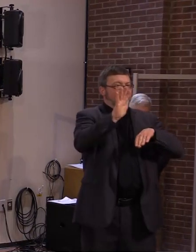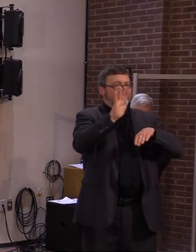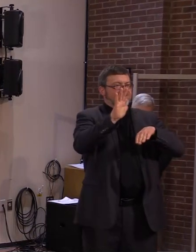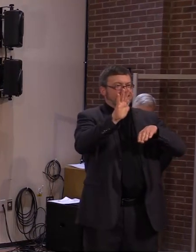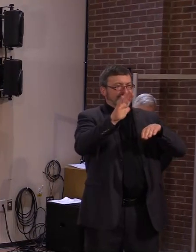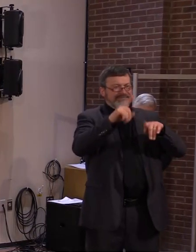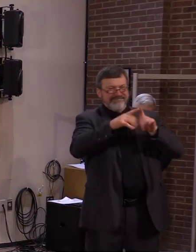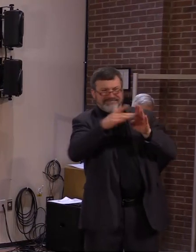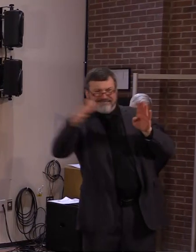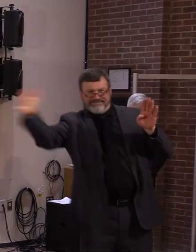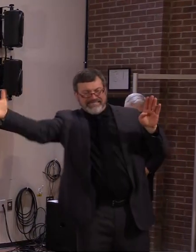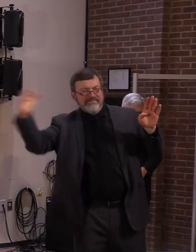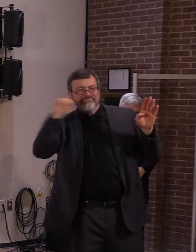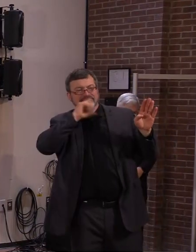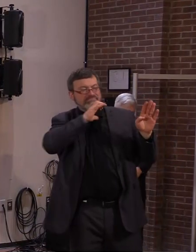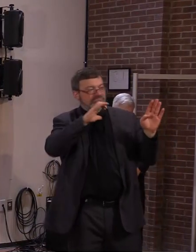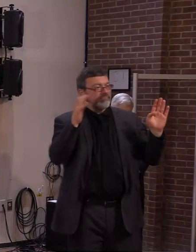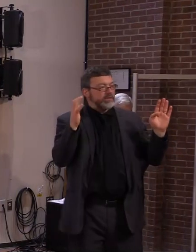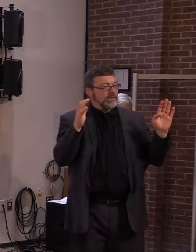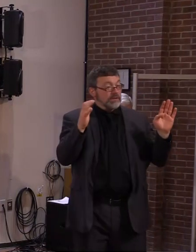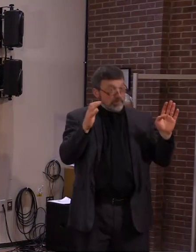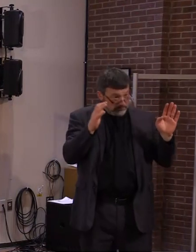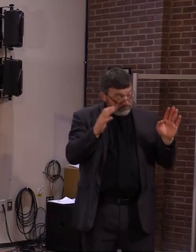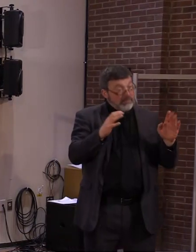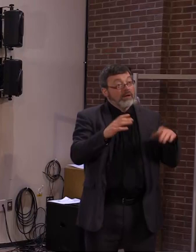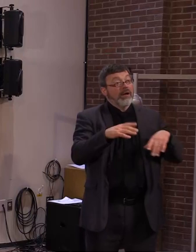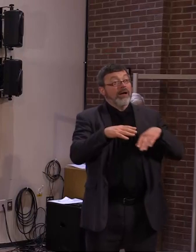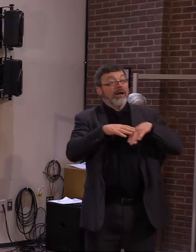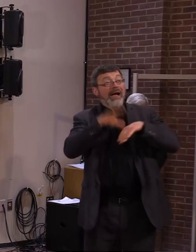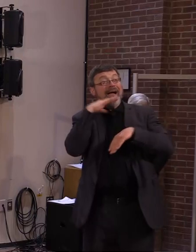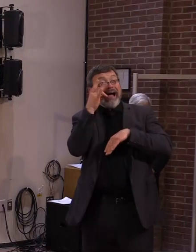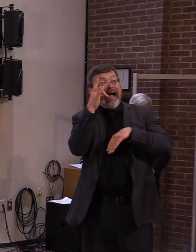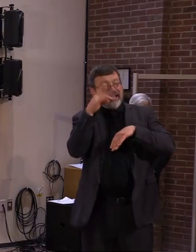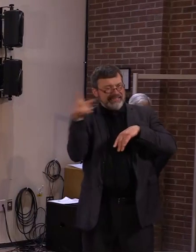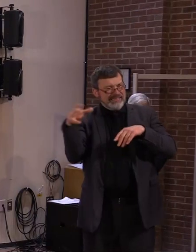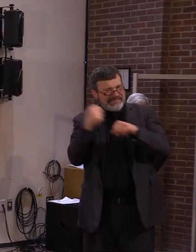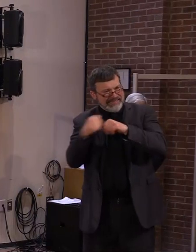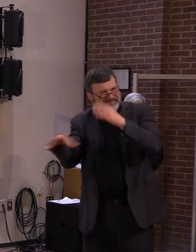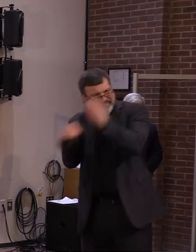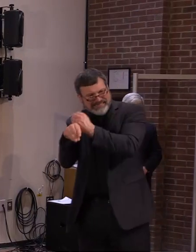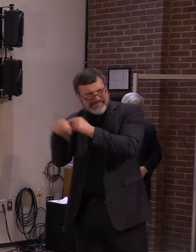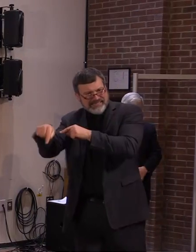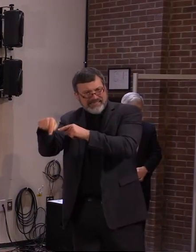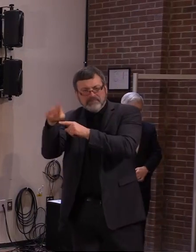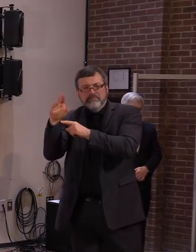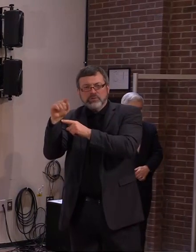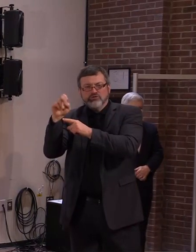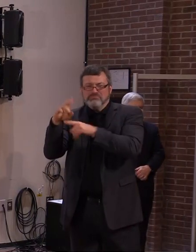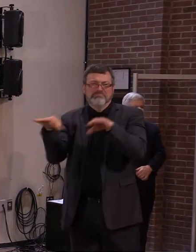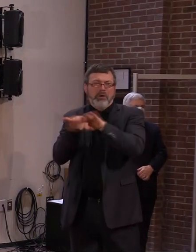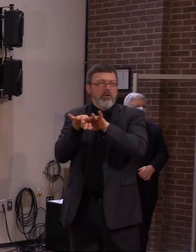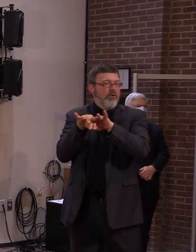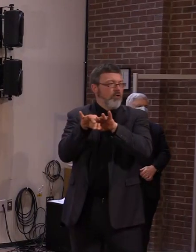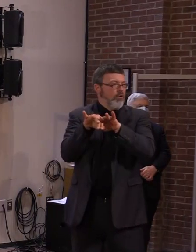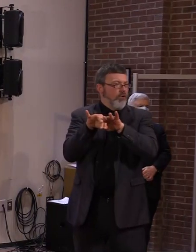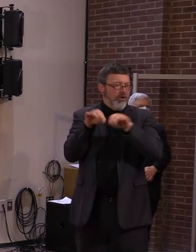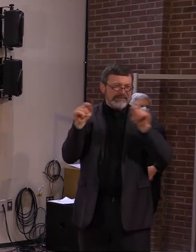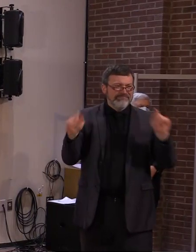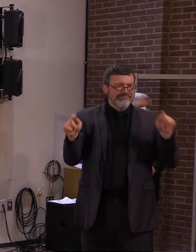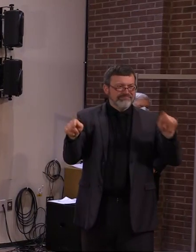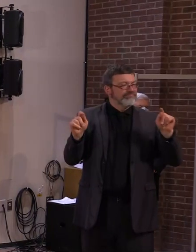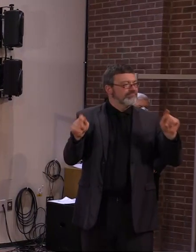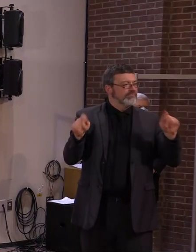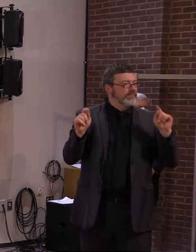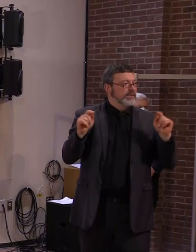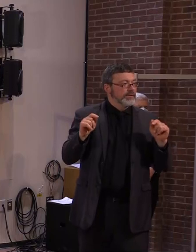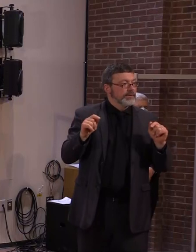shot. Of course, stay home when sick, get tested, wear a mask indoors regardless of